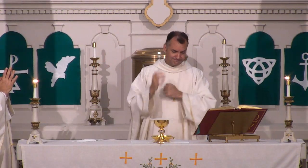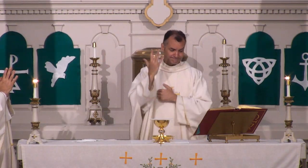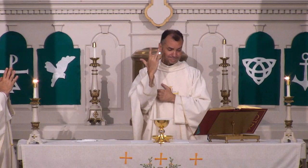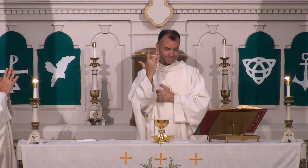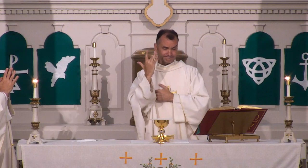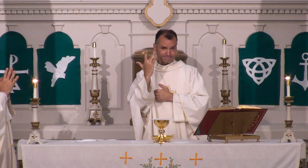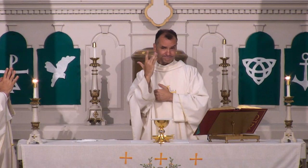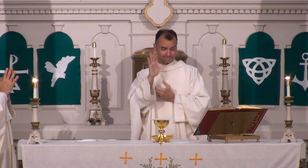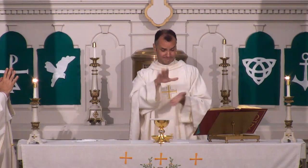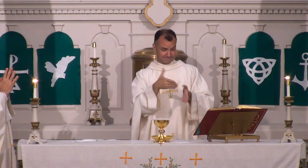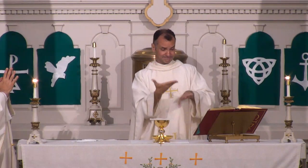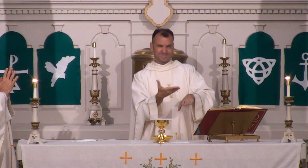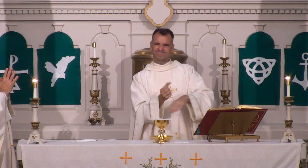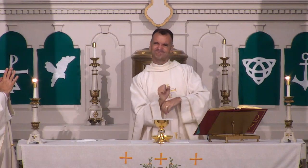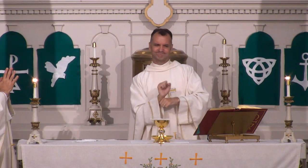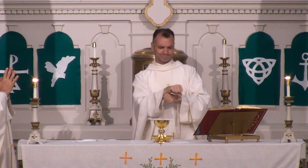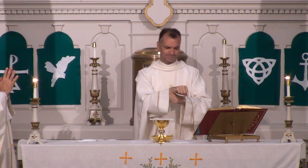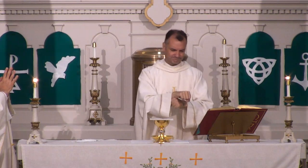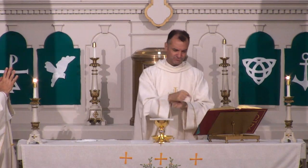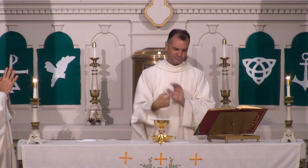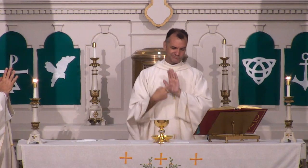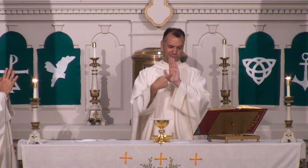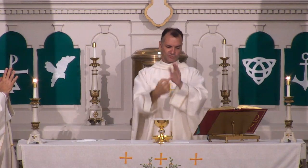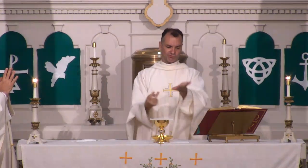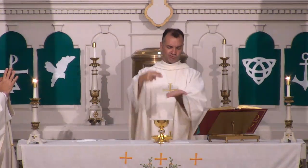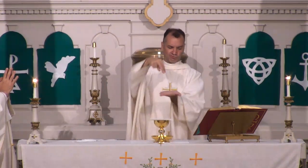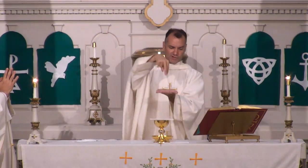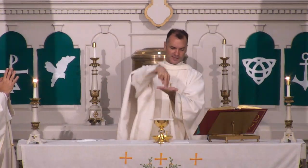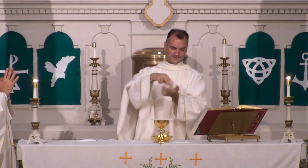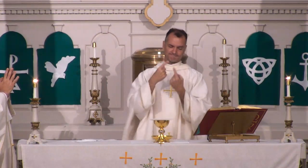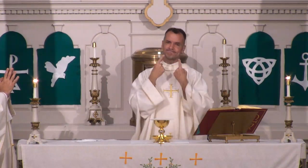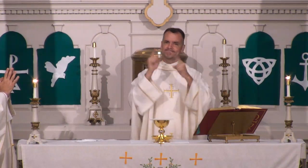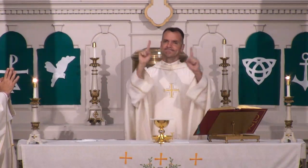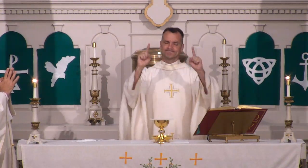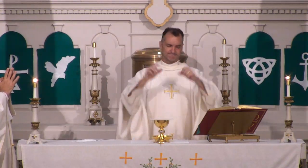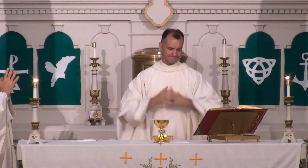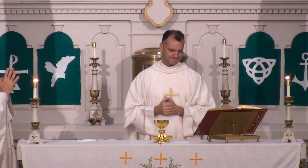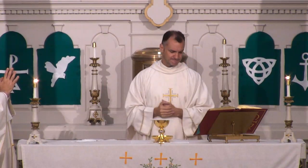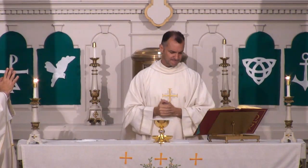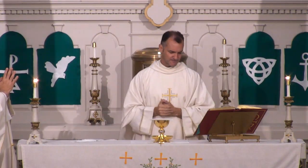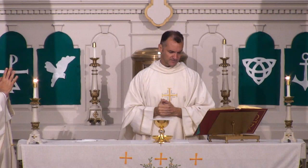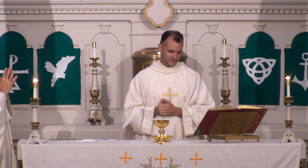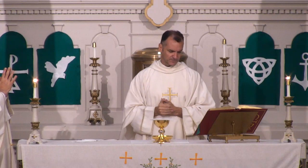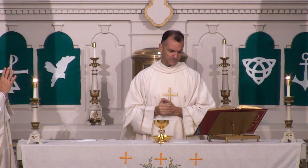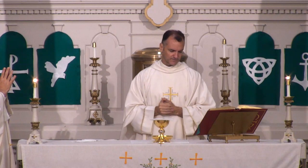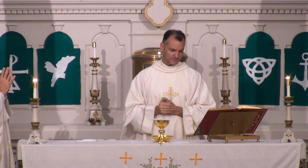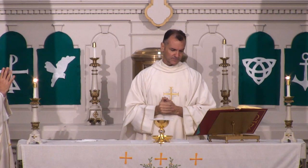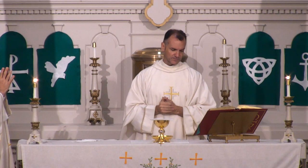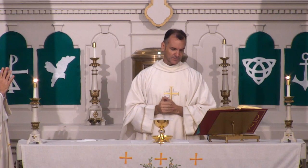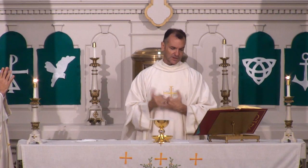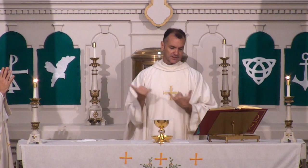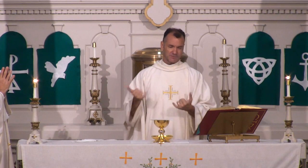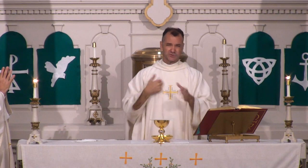his passion, so as to break the bonds of death and manifest the resurrection.